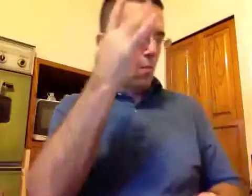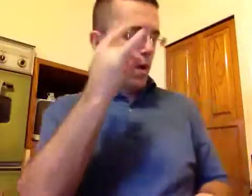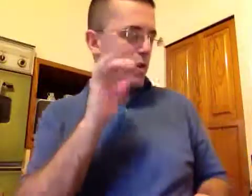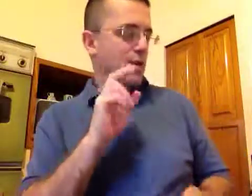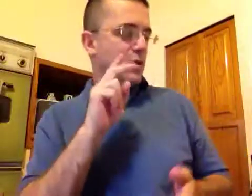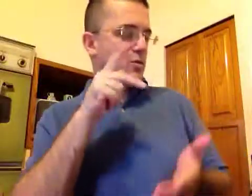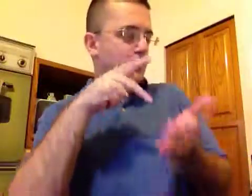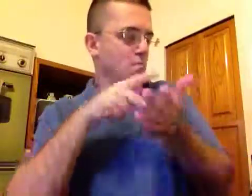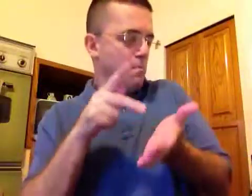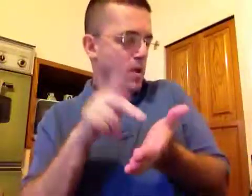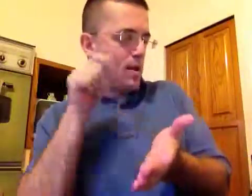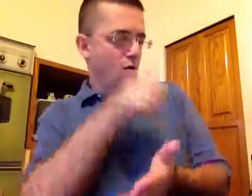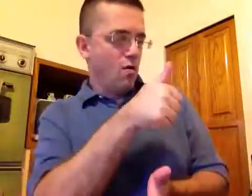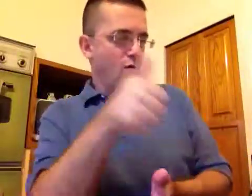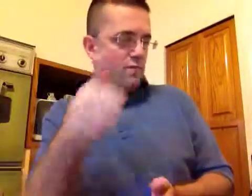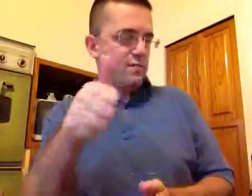paid it off in the same period of time?